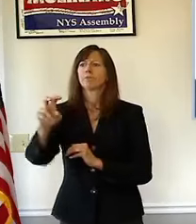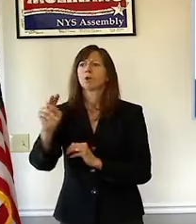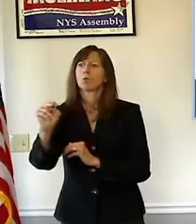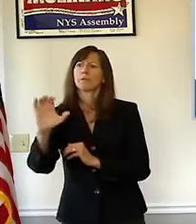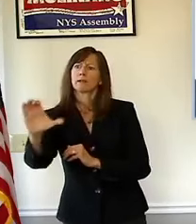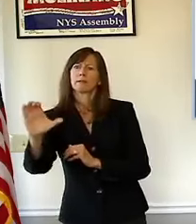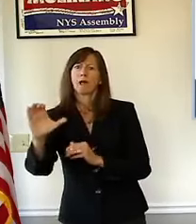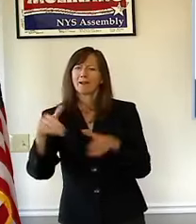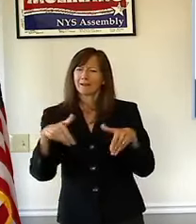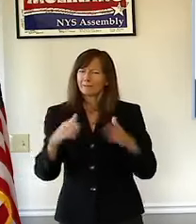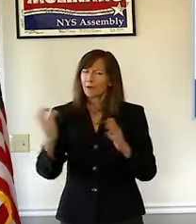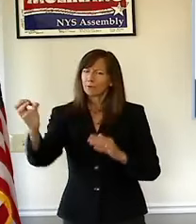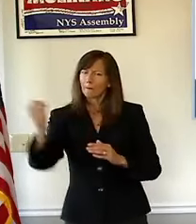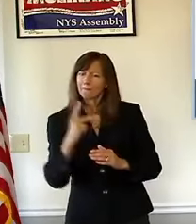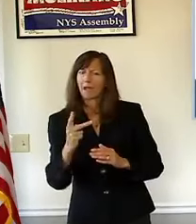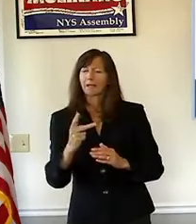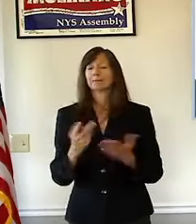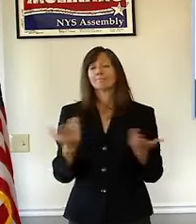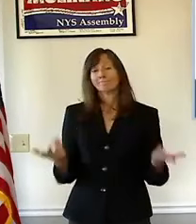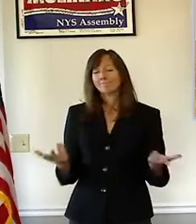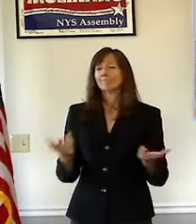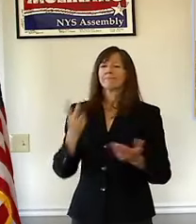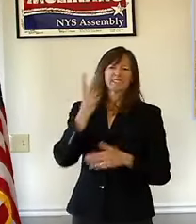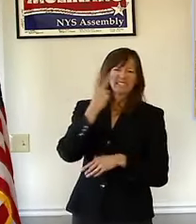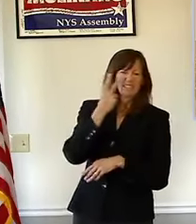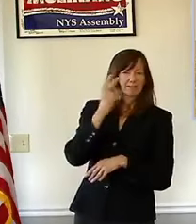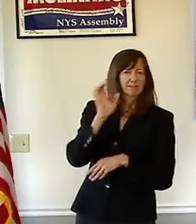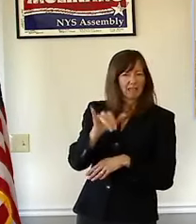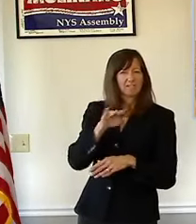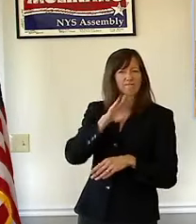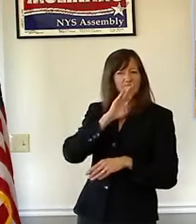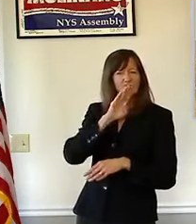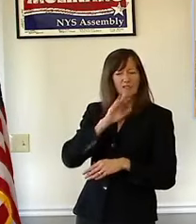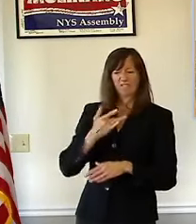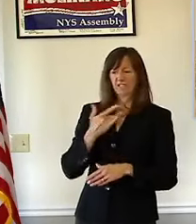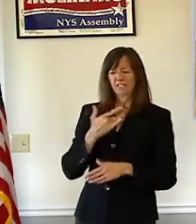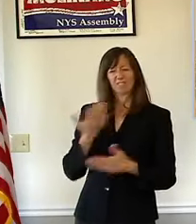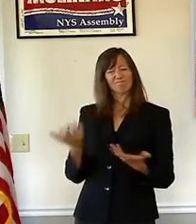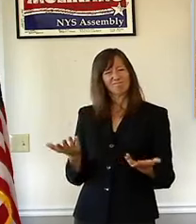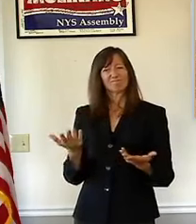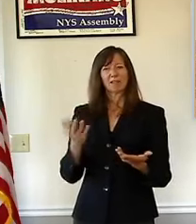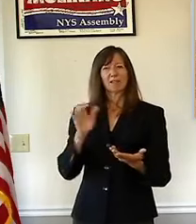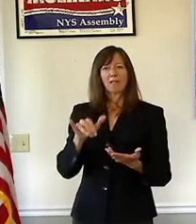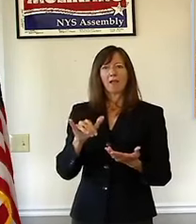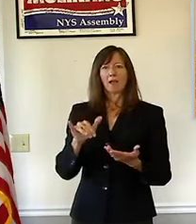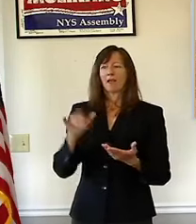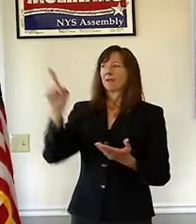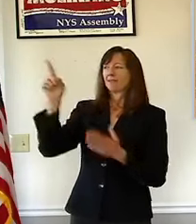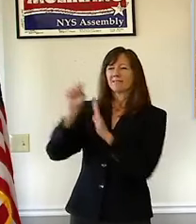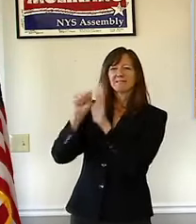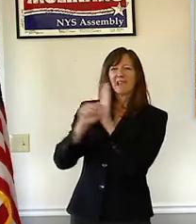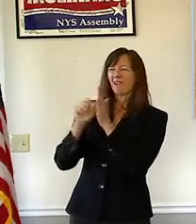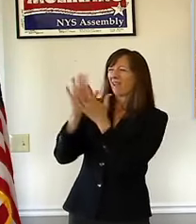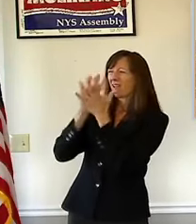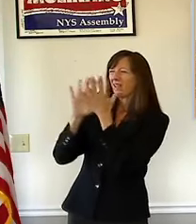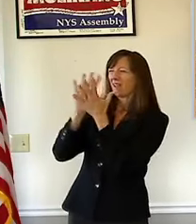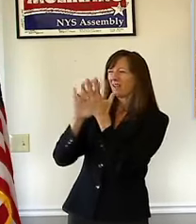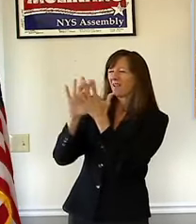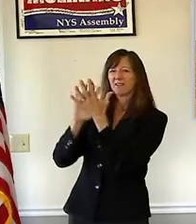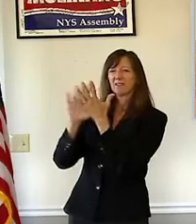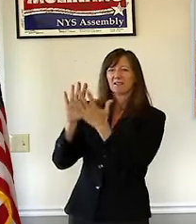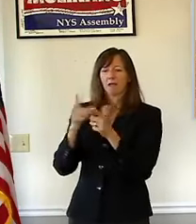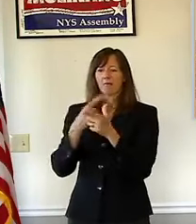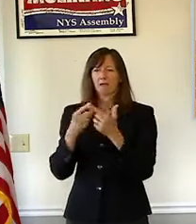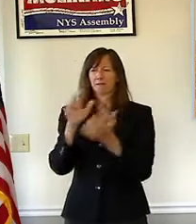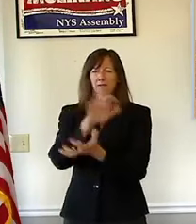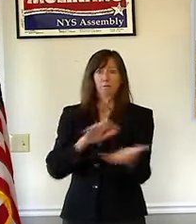the frustration with these announcements. They give so little discretion direction that they become so confusing. Here's the deal. You